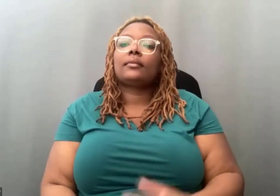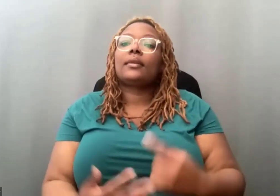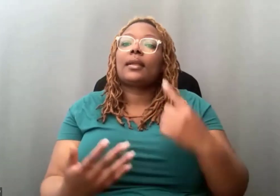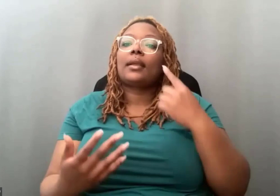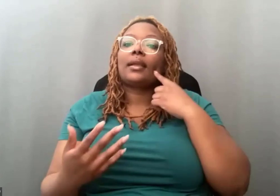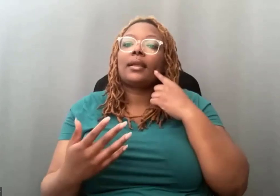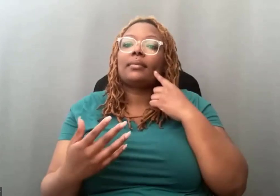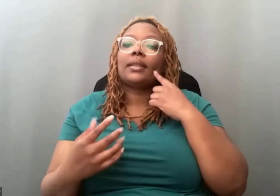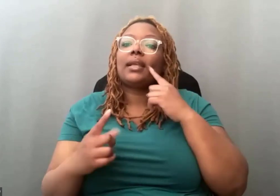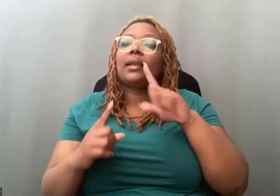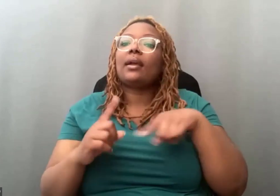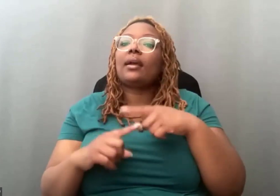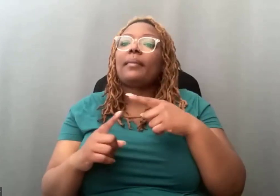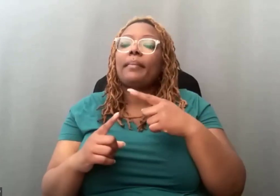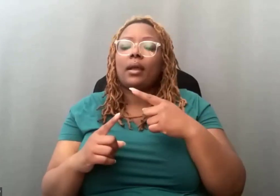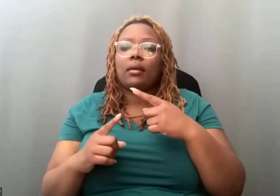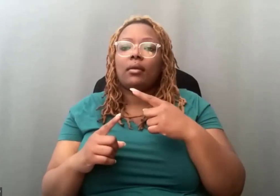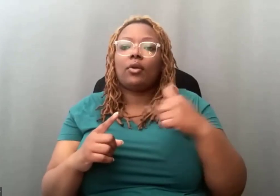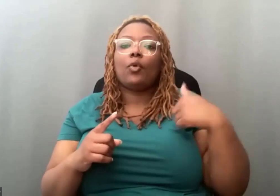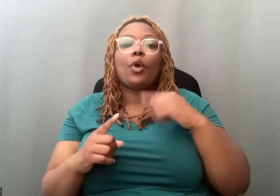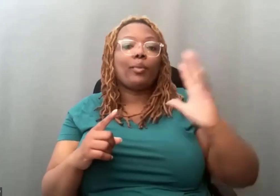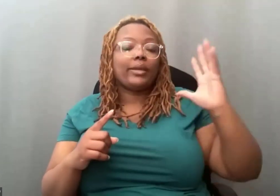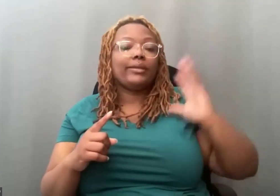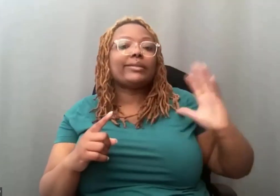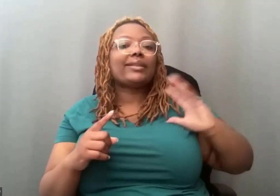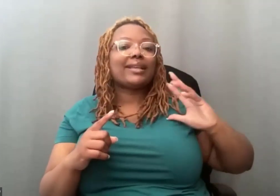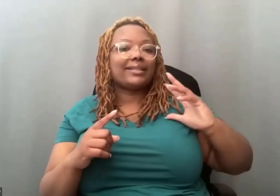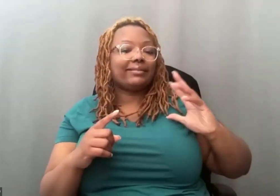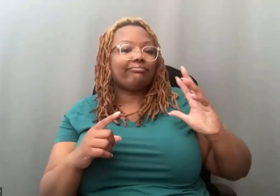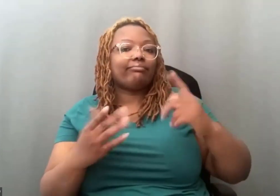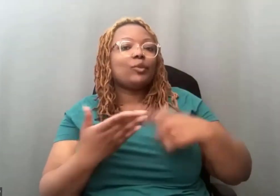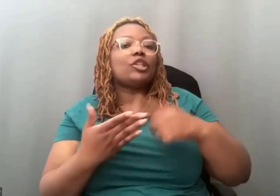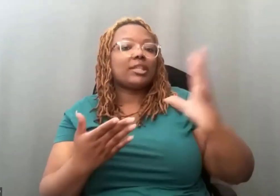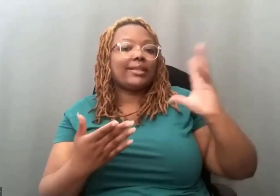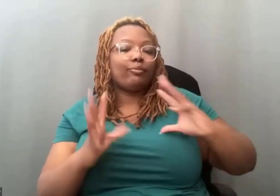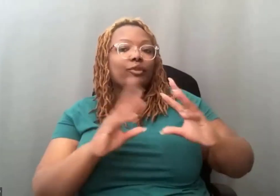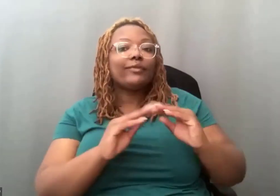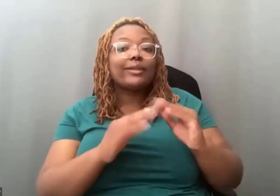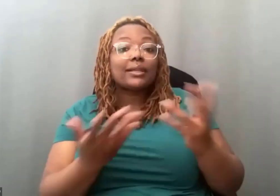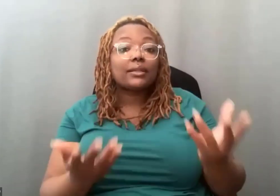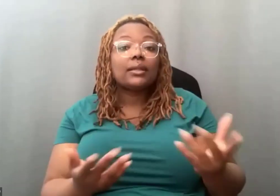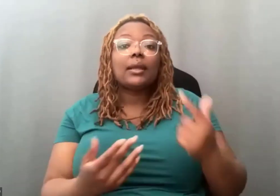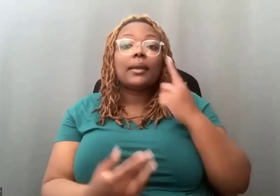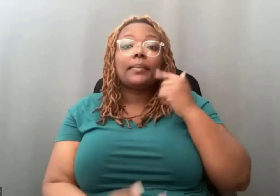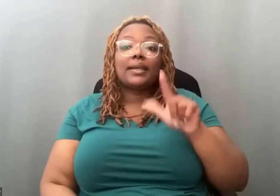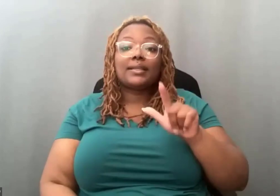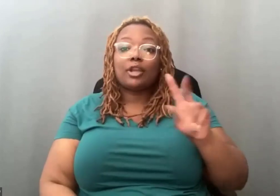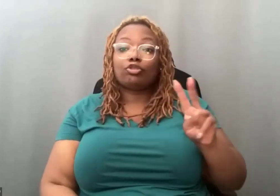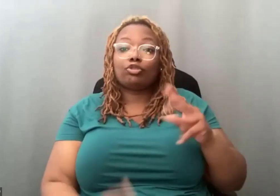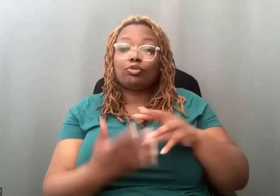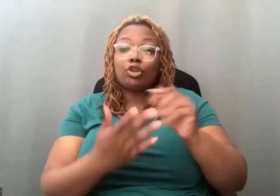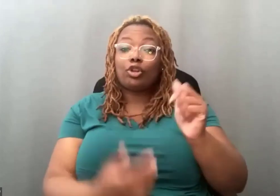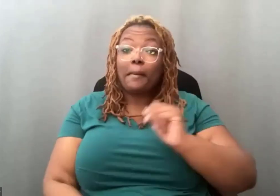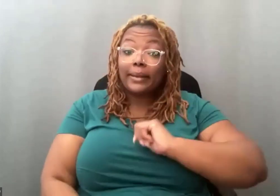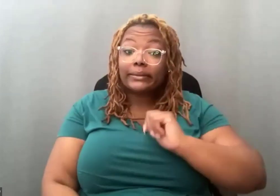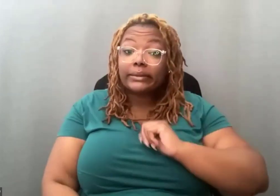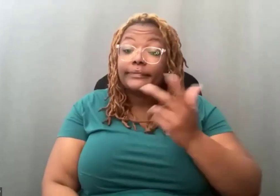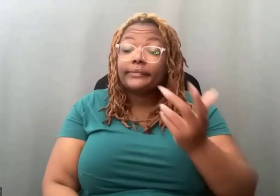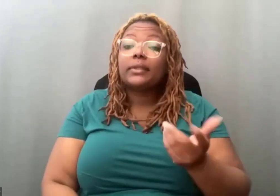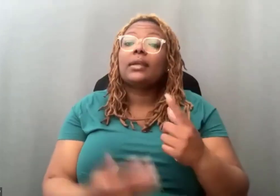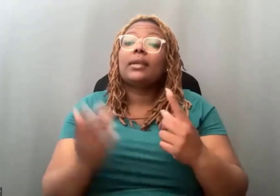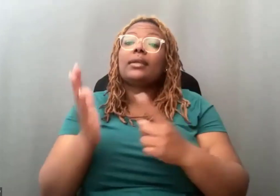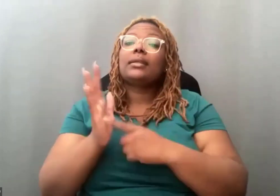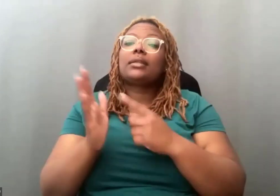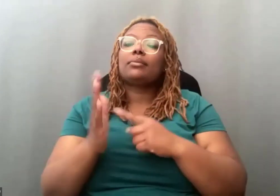color we discussed in the previous section, because as an L2 learner, sometimes when